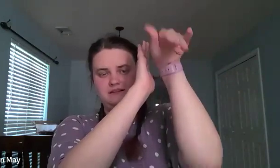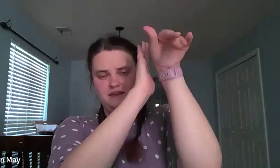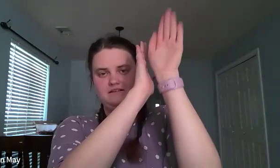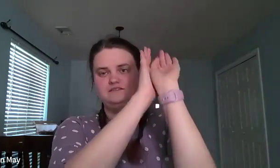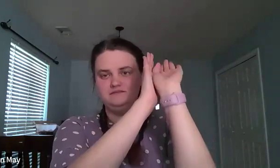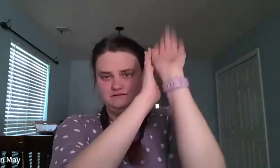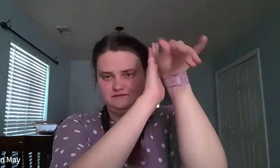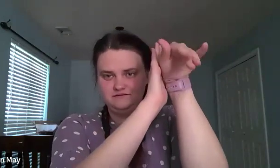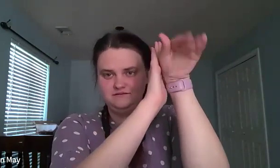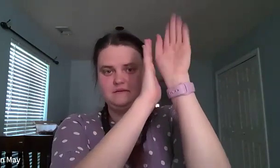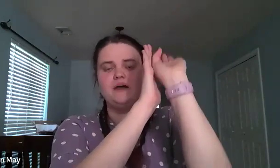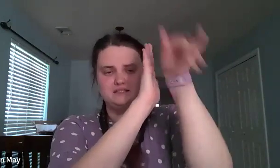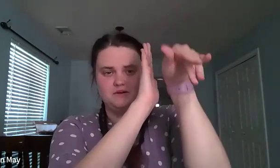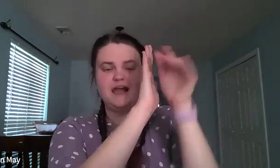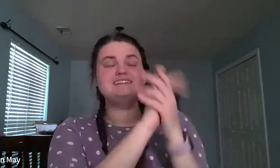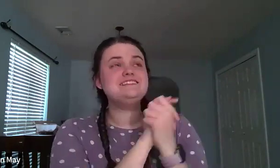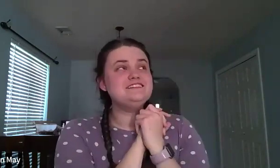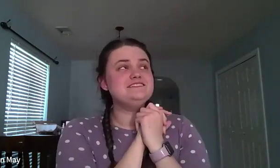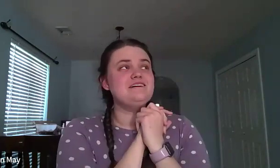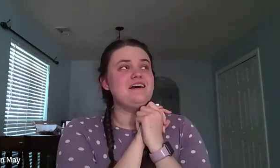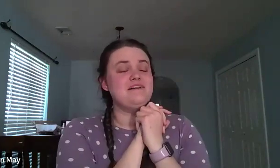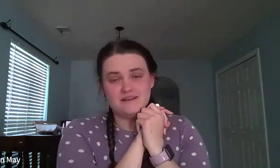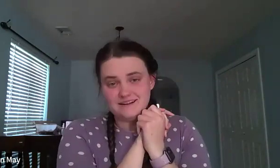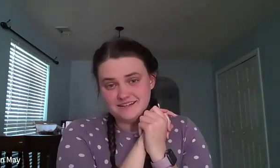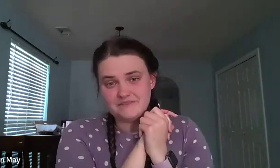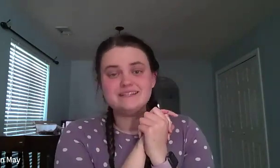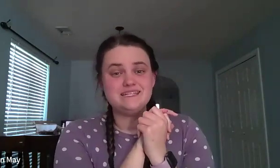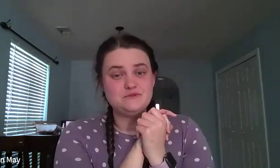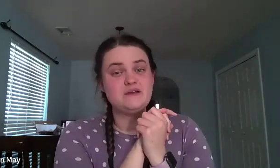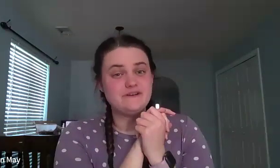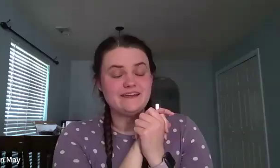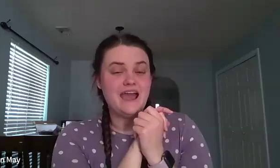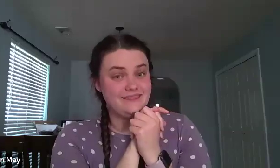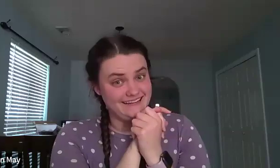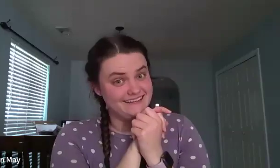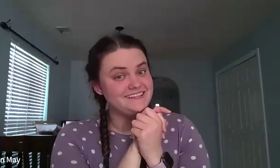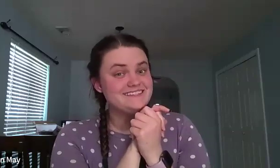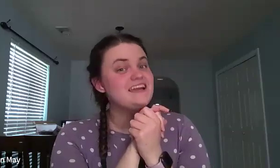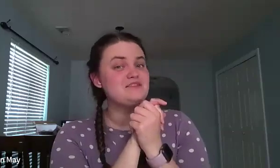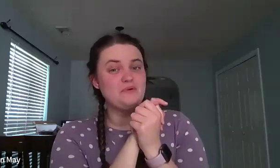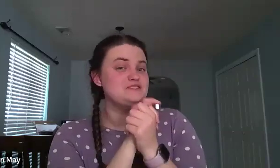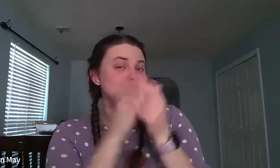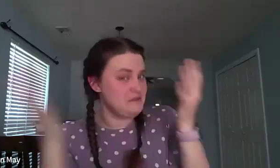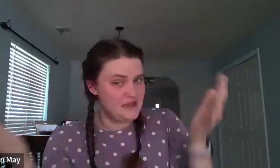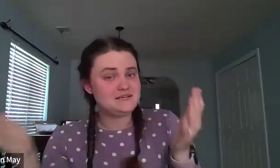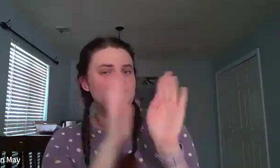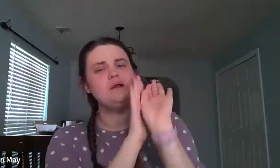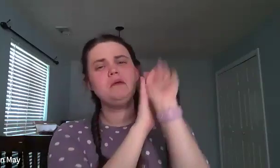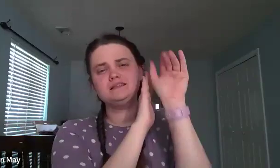Yeah. Basketball. I see this, ironically enough, I see with my very athletic kids, like the boys who play basketball, they're like